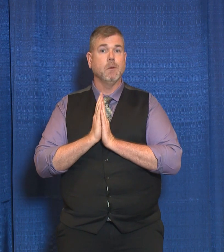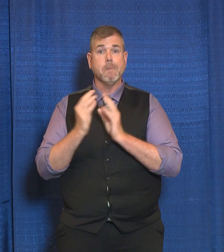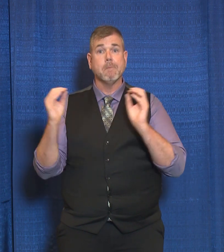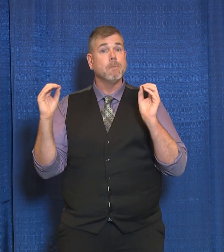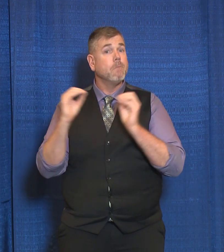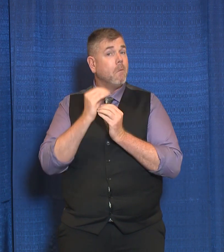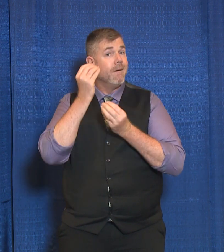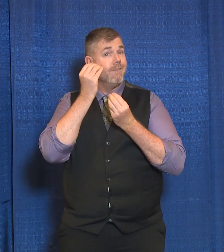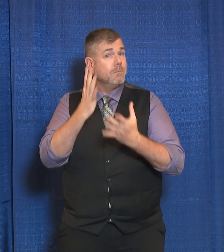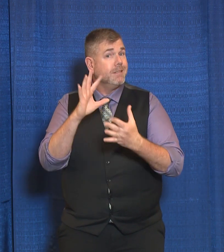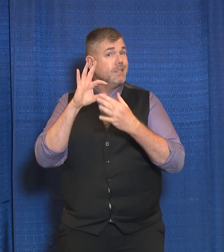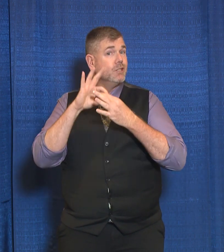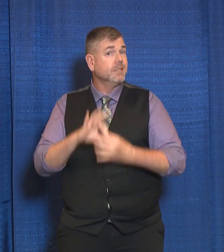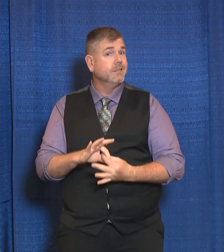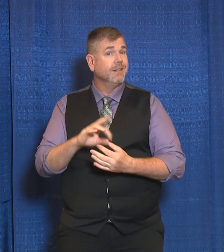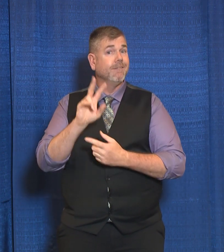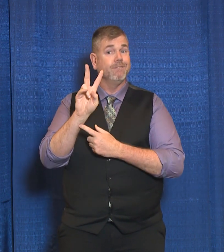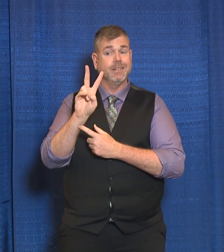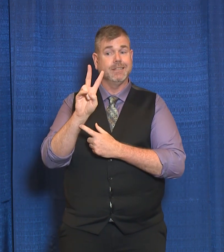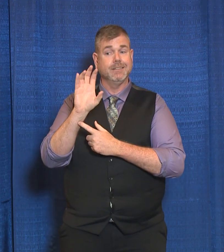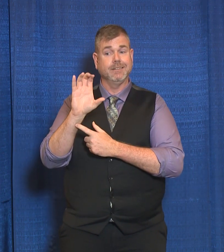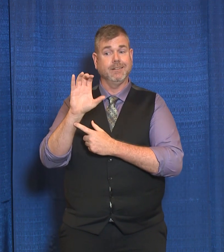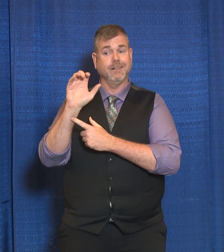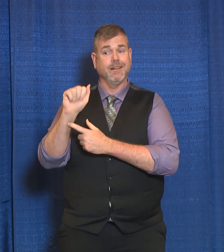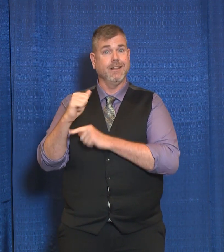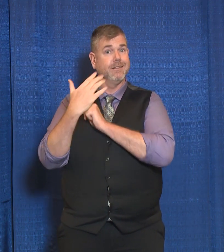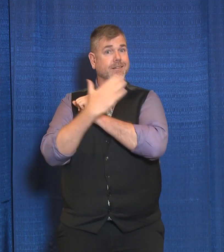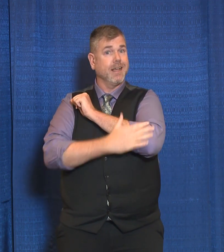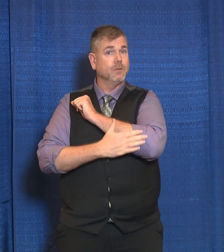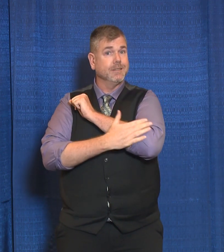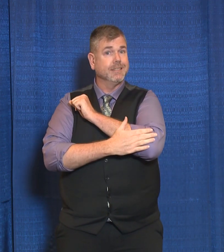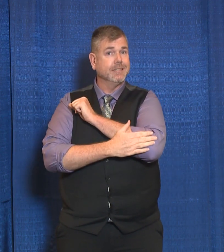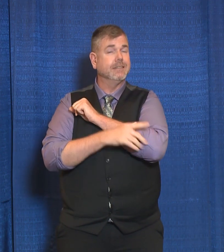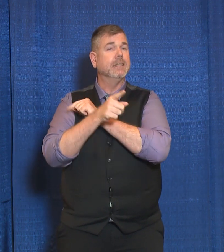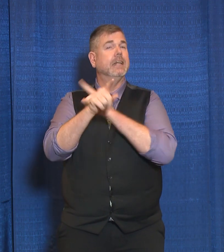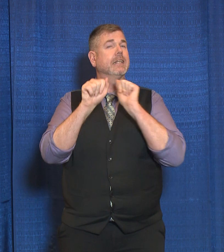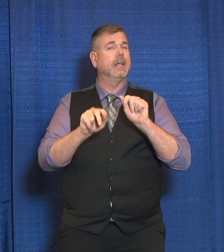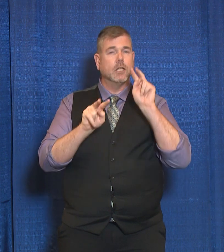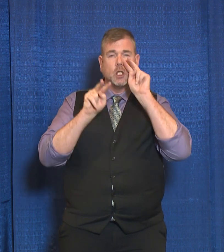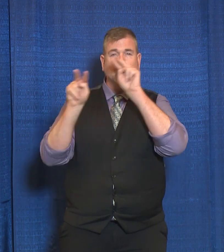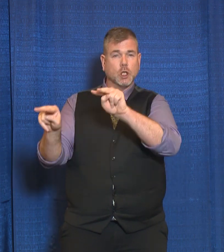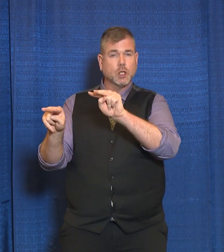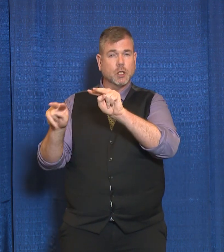For more information about VCA counties, visit